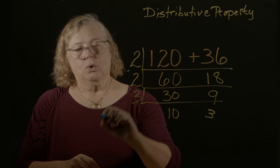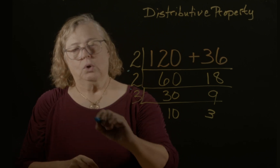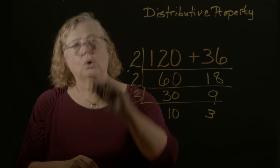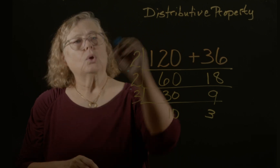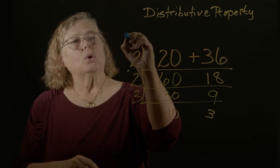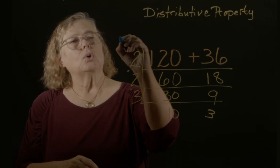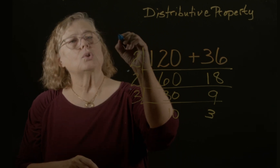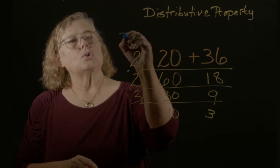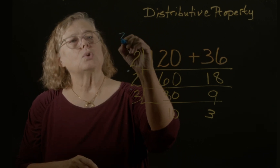times 3.